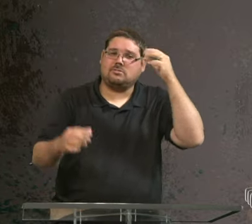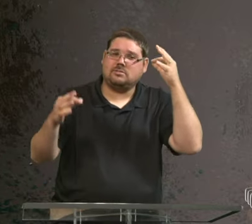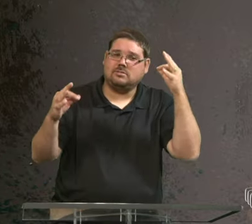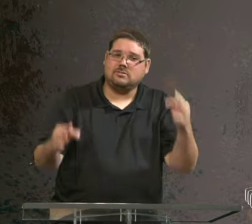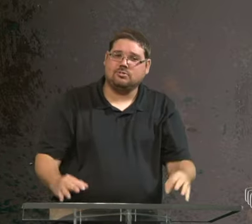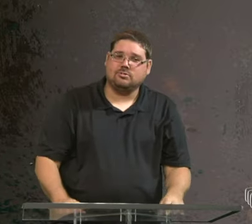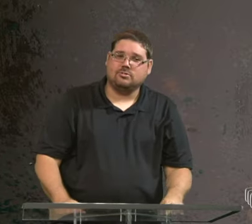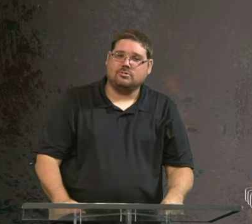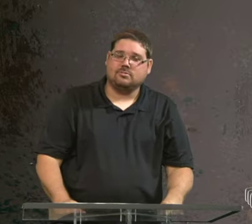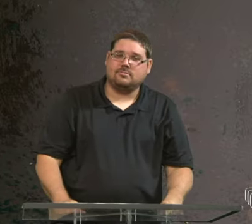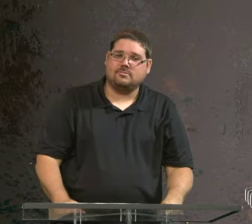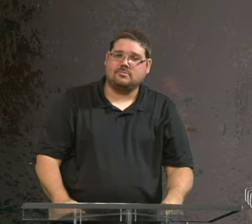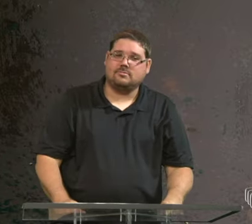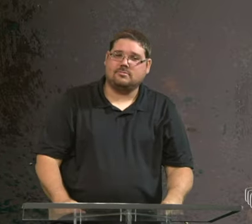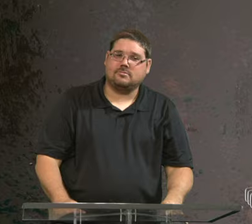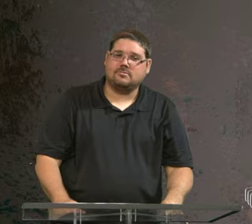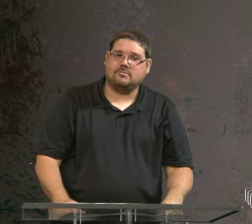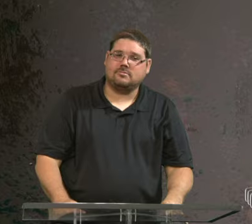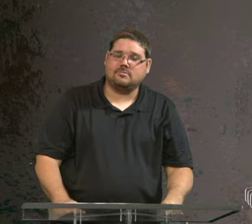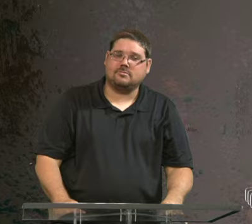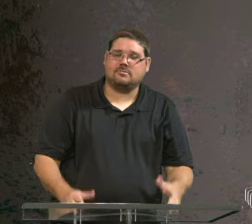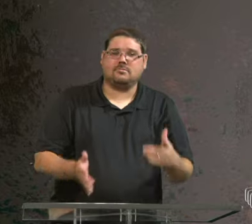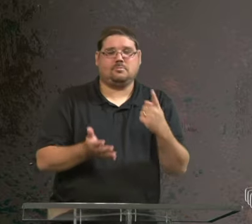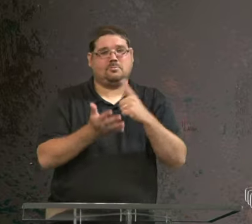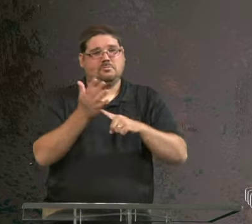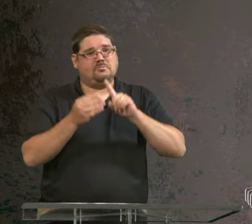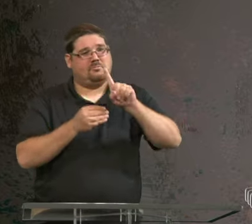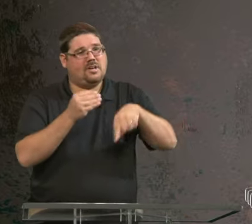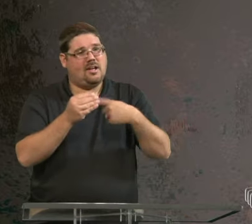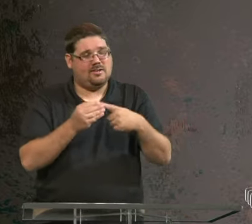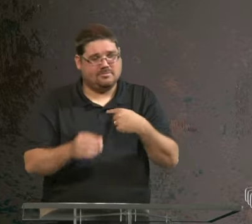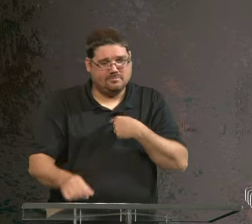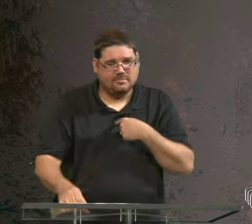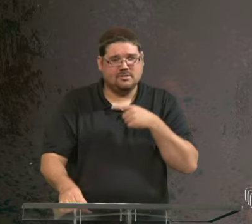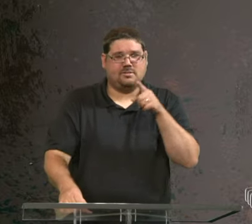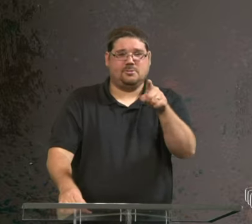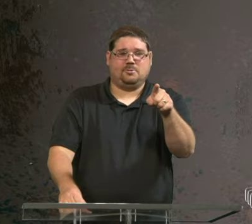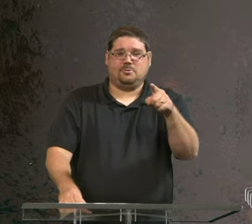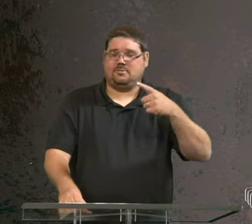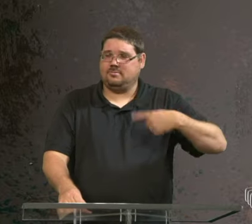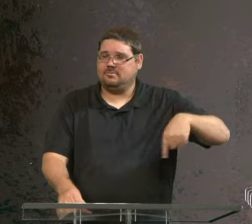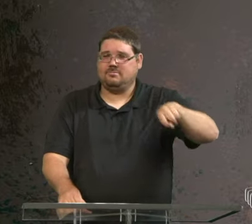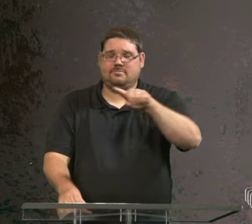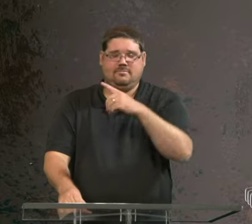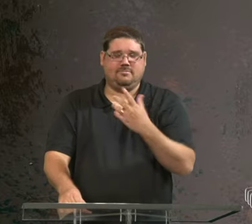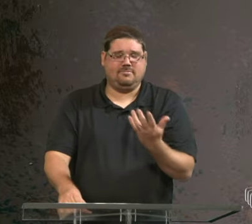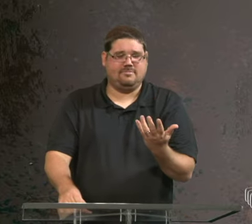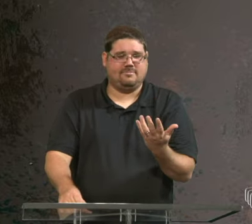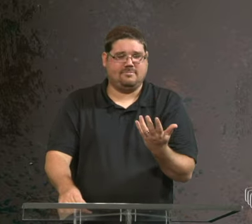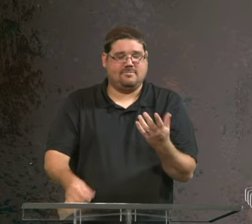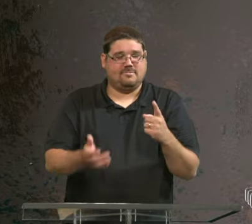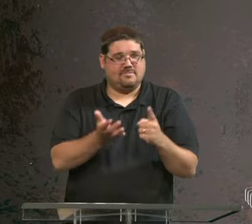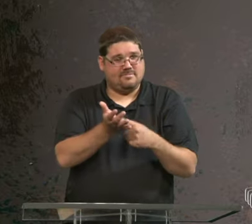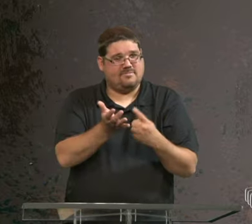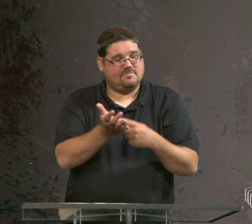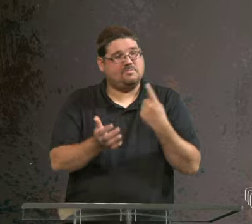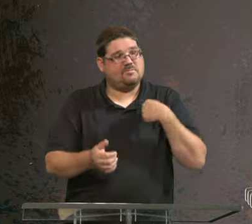King Solomon made a very unwise decision in this matter. But don't we